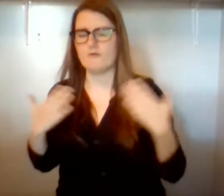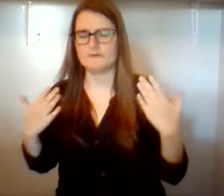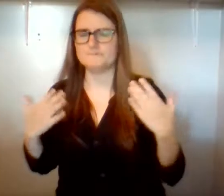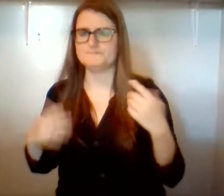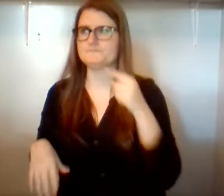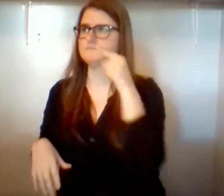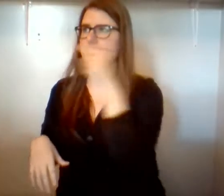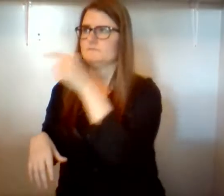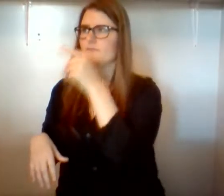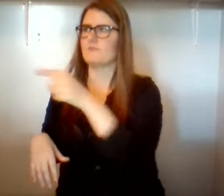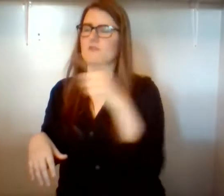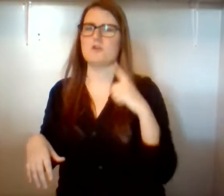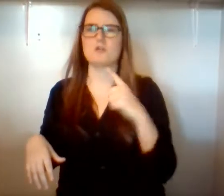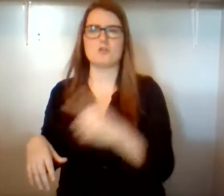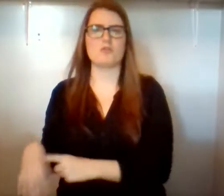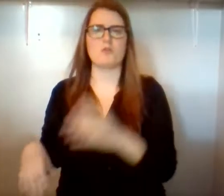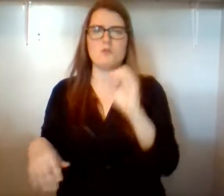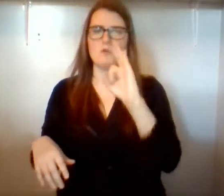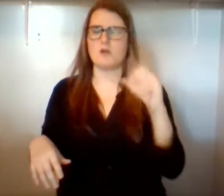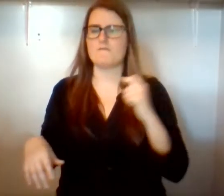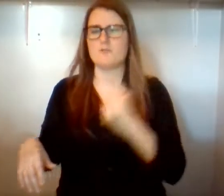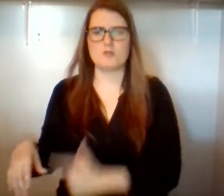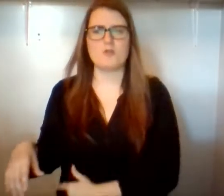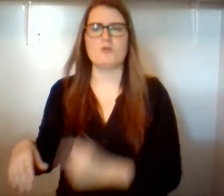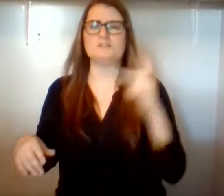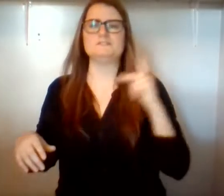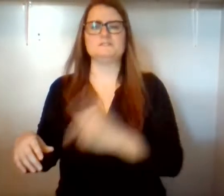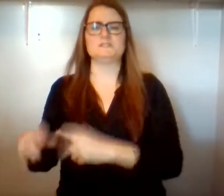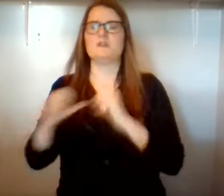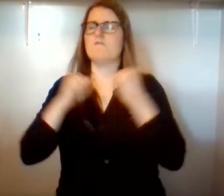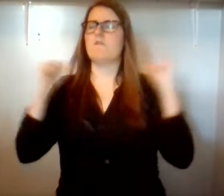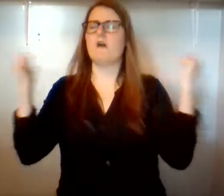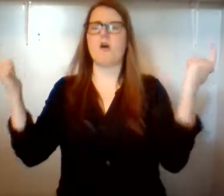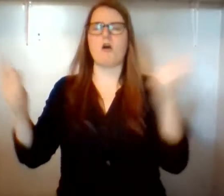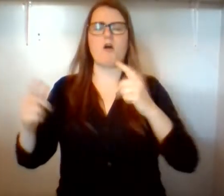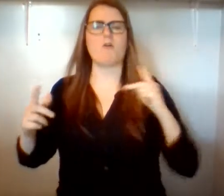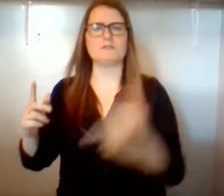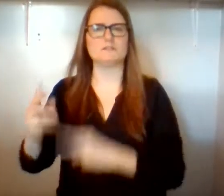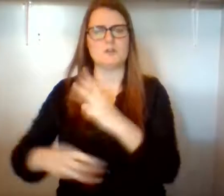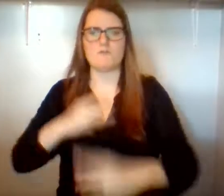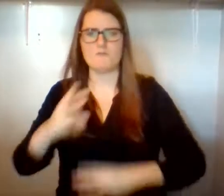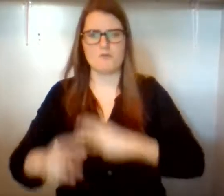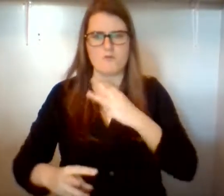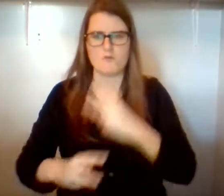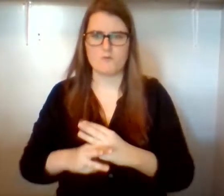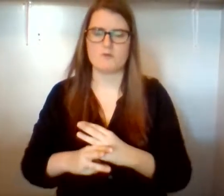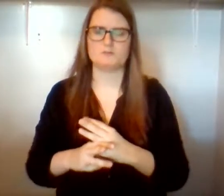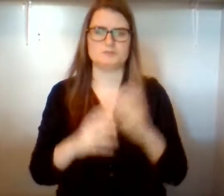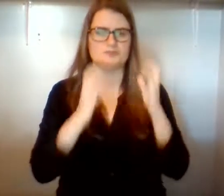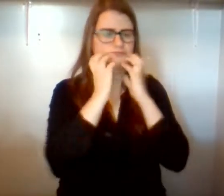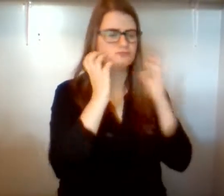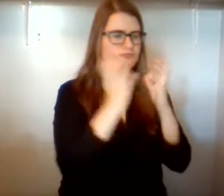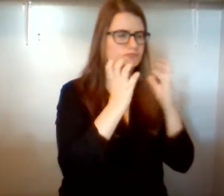and our alienation from God. Santa Claus, he can put some icing on the cake of the good life, but he cannot take a